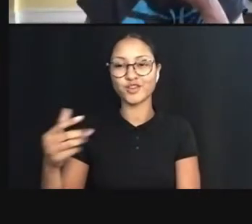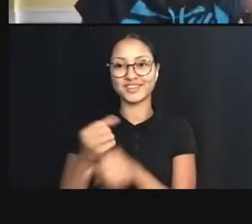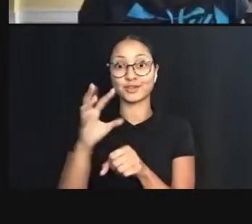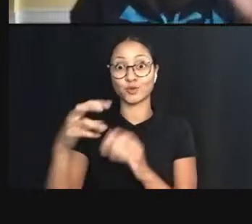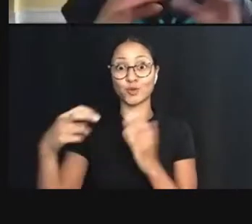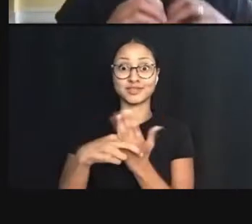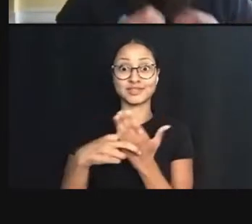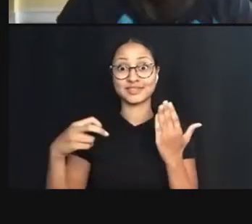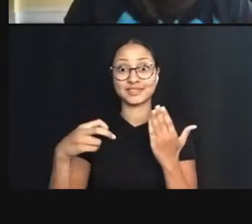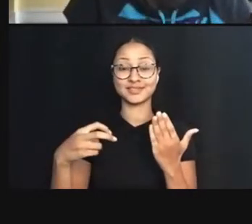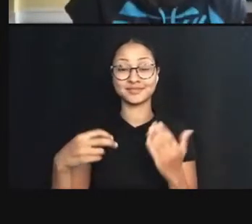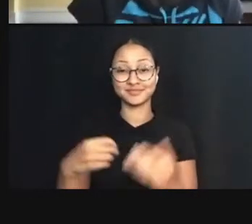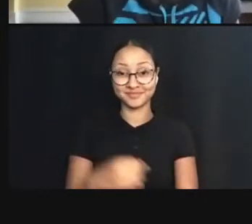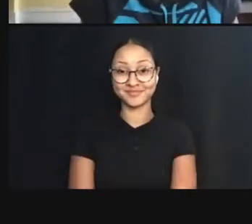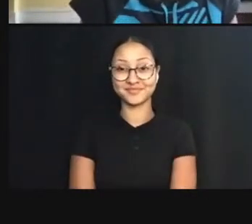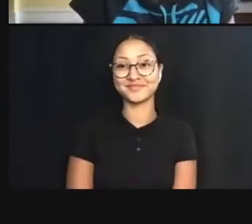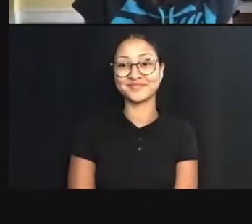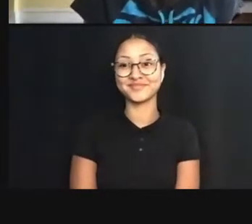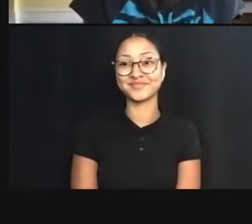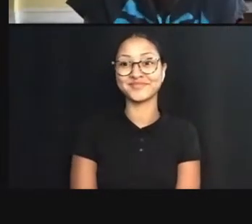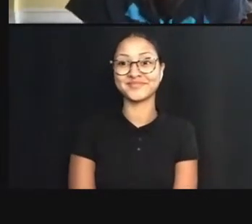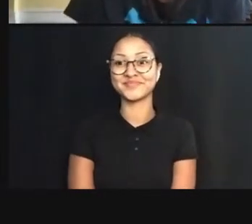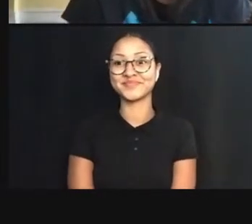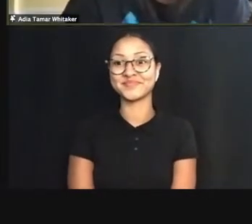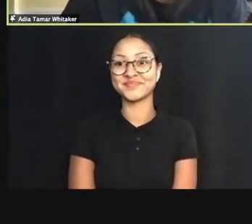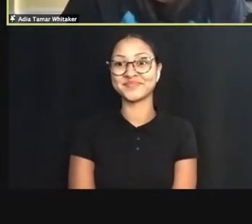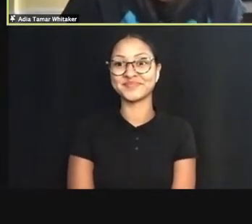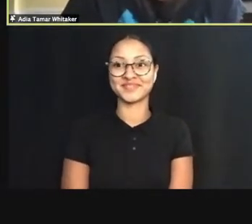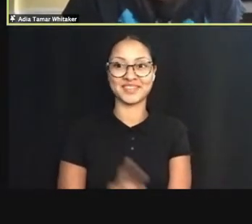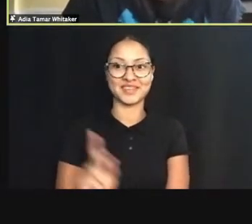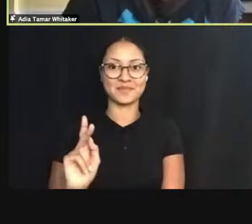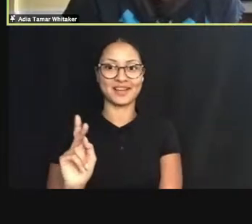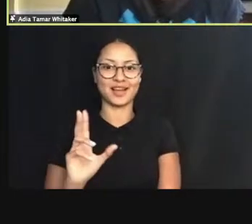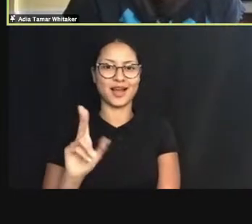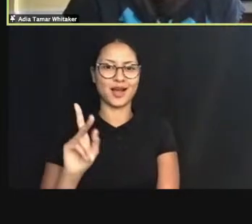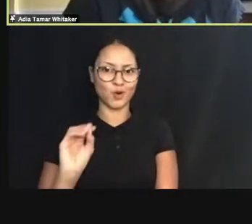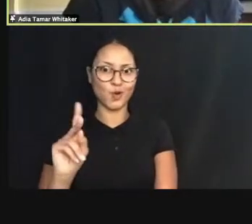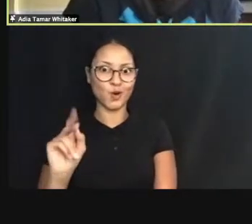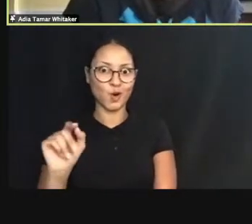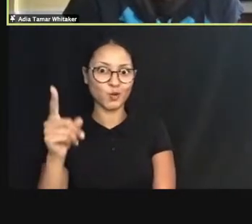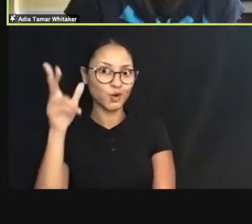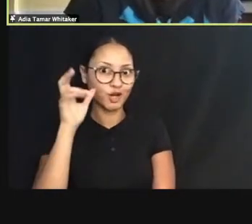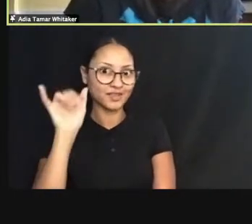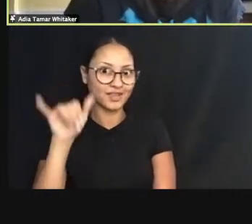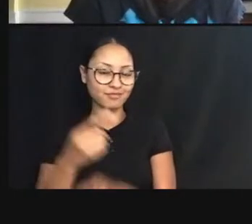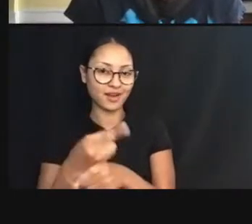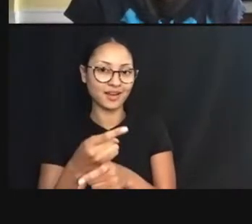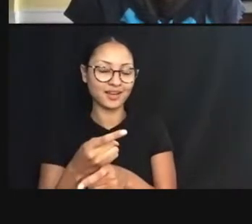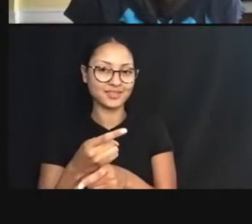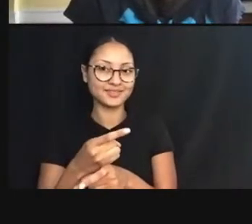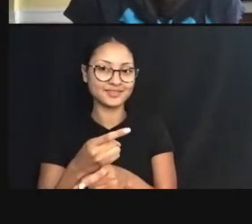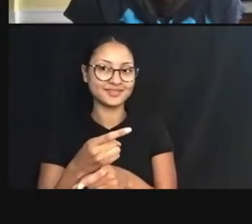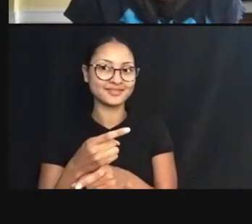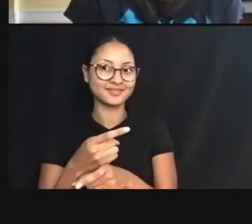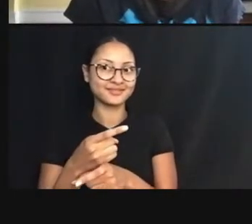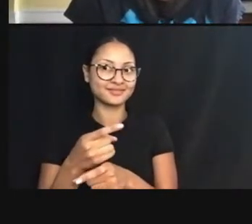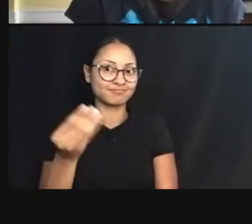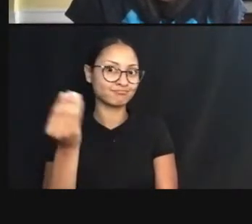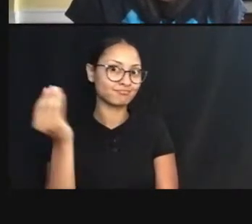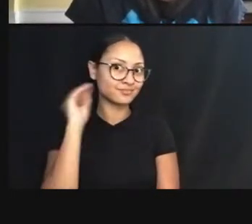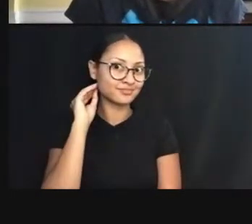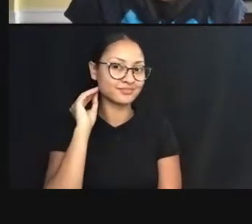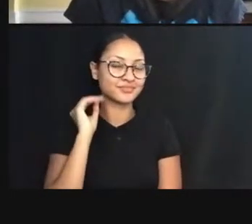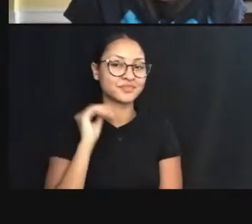Coco. I love you, Coco. Sorry, Coco. Coco, you heard that, right? Mm. Nijah, anything coming